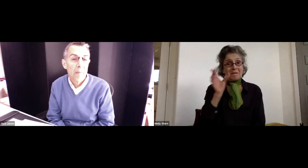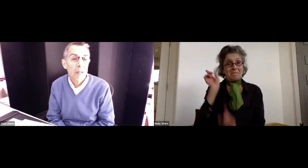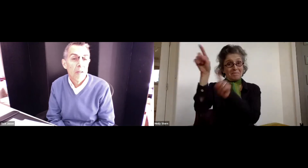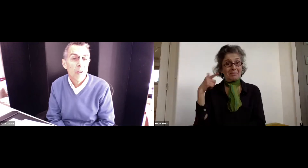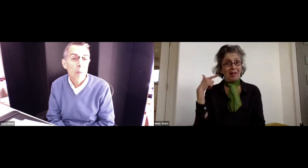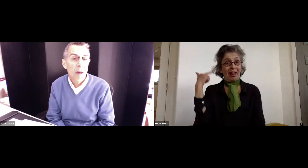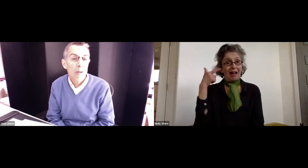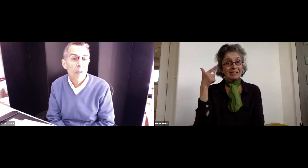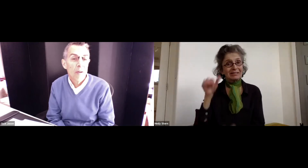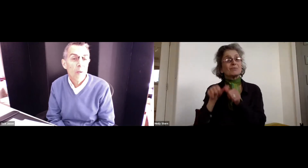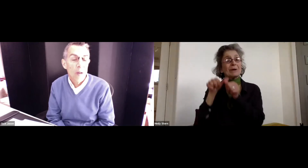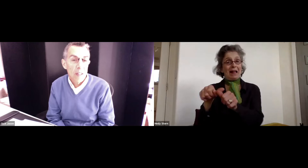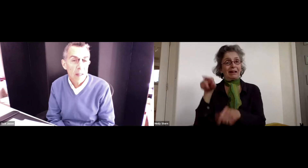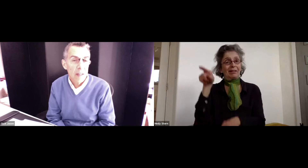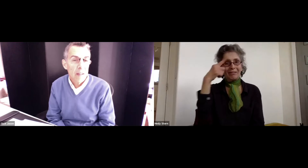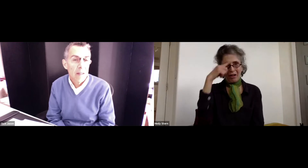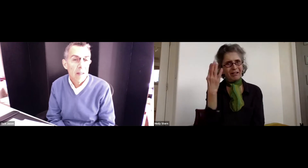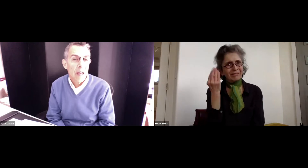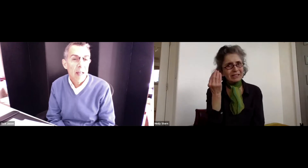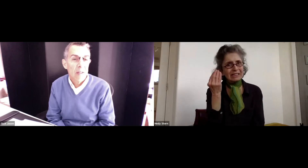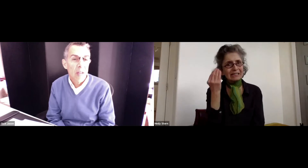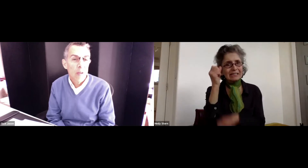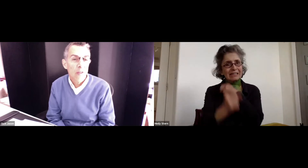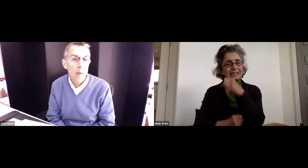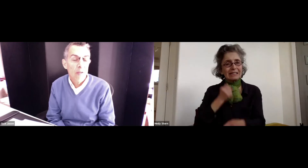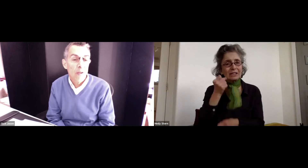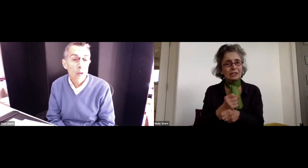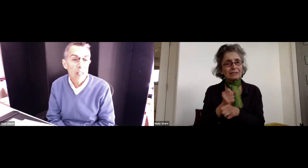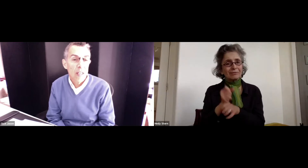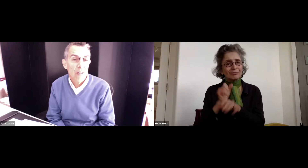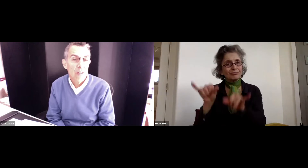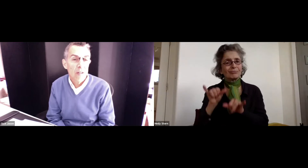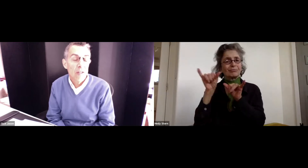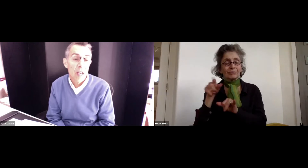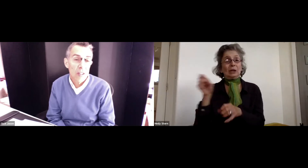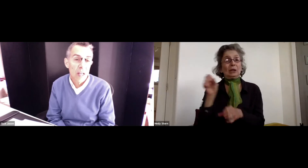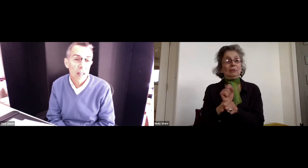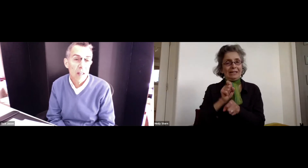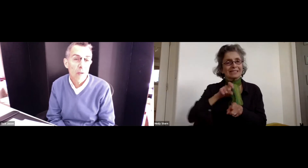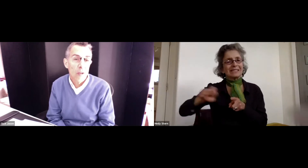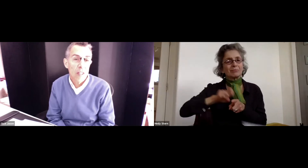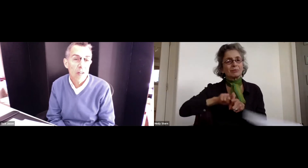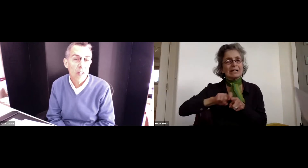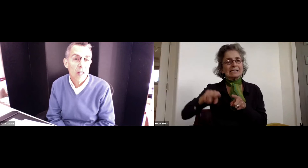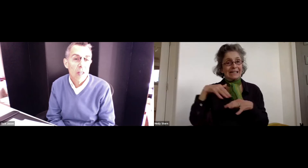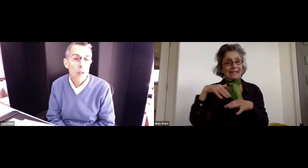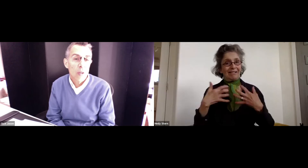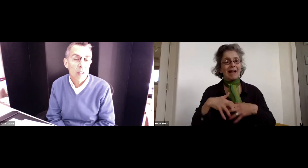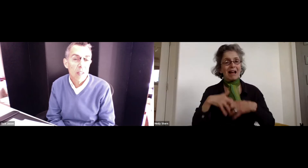So my mother went to London and stayed with the family for 14 years. She actually stayed in London for 14 years. She worked as a